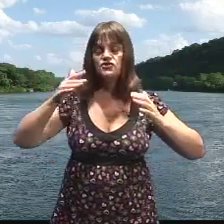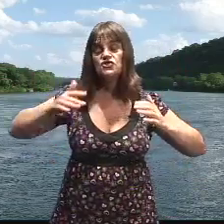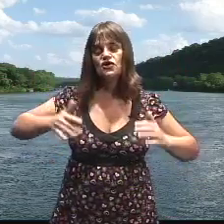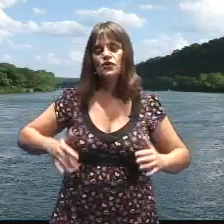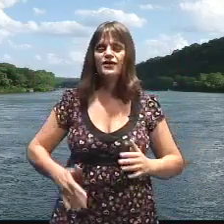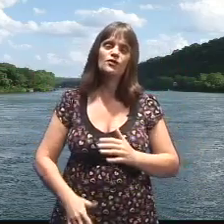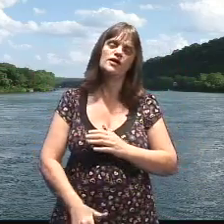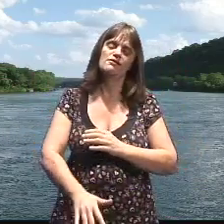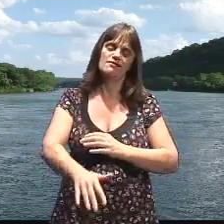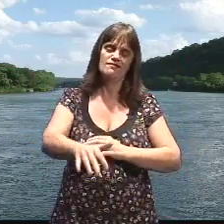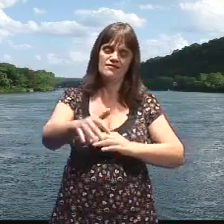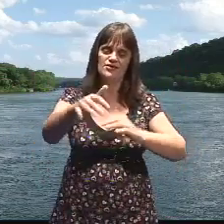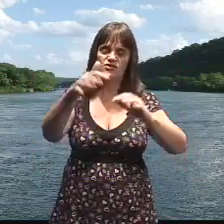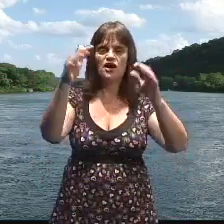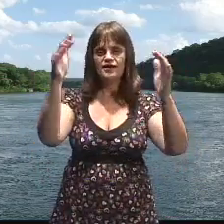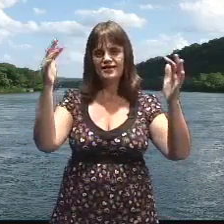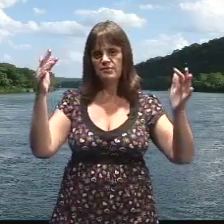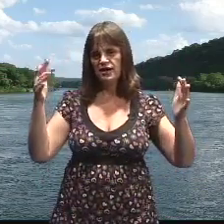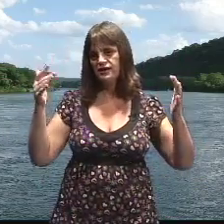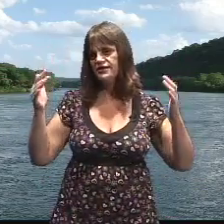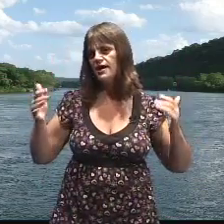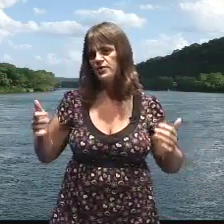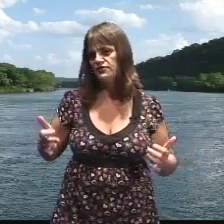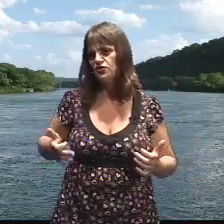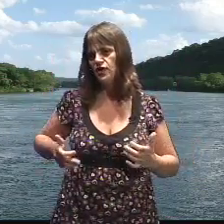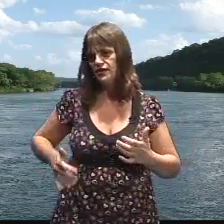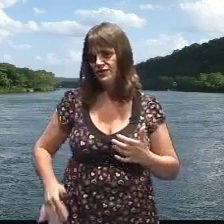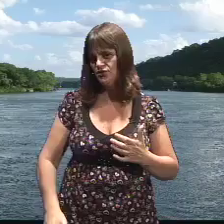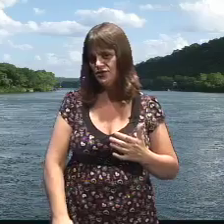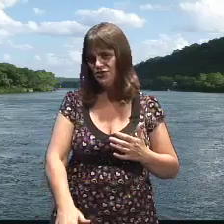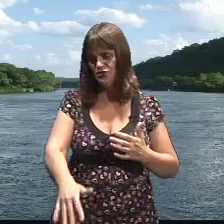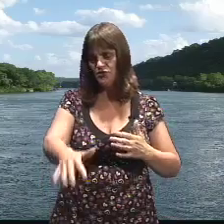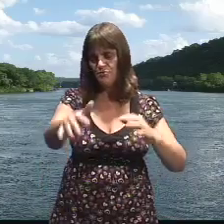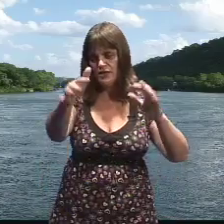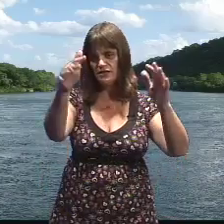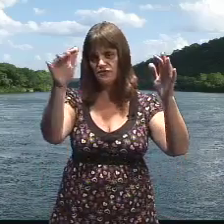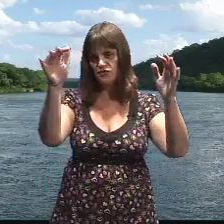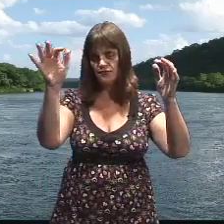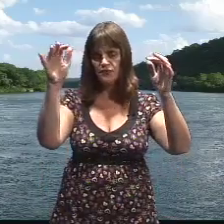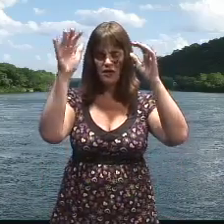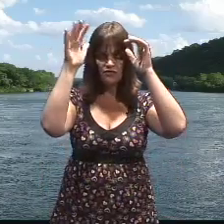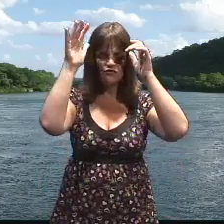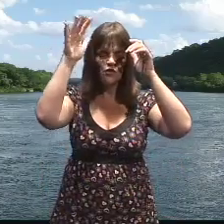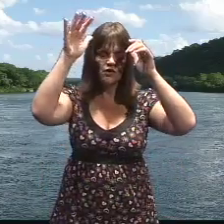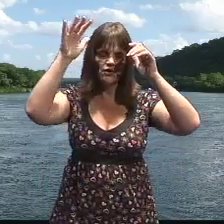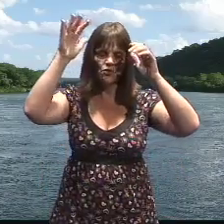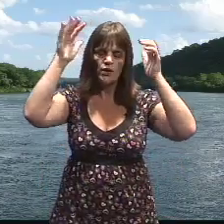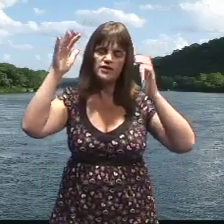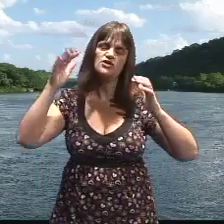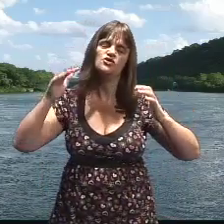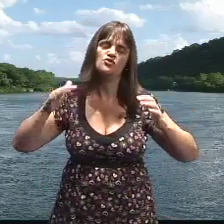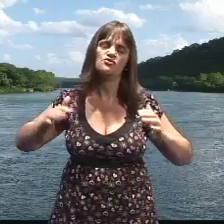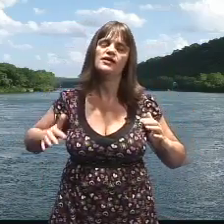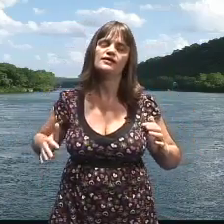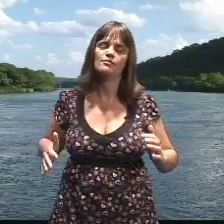So here we are talking about a topic of great interest to many of you. For when you think